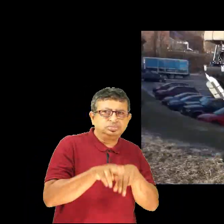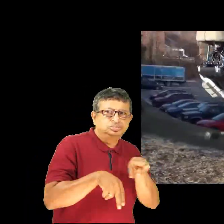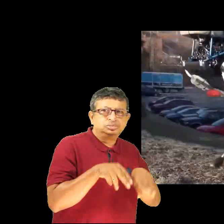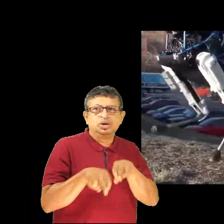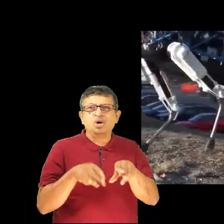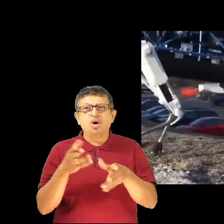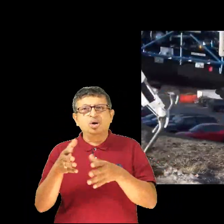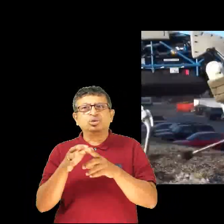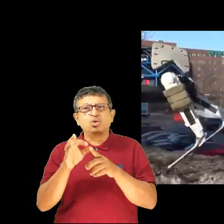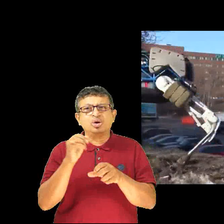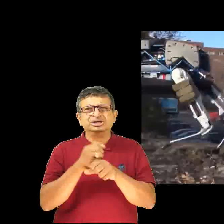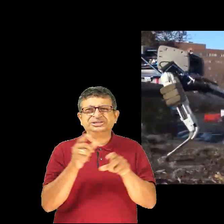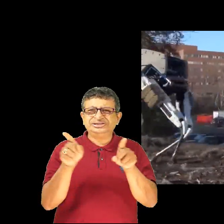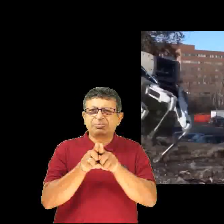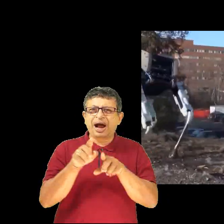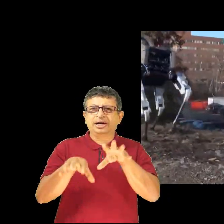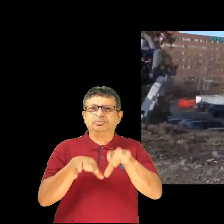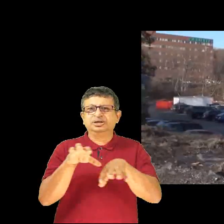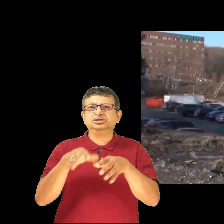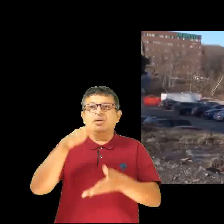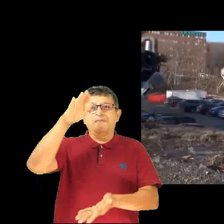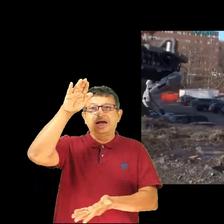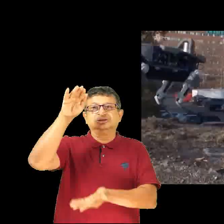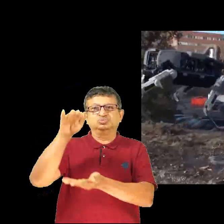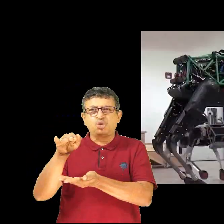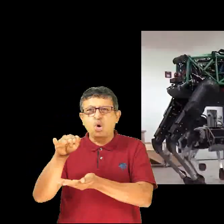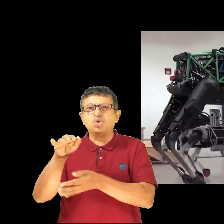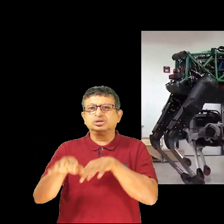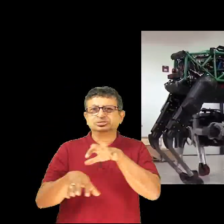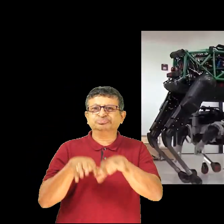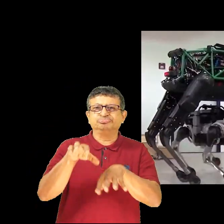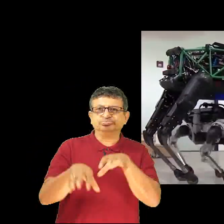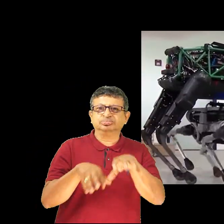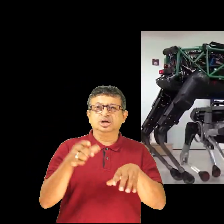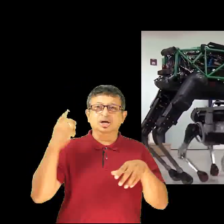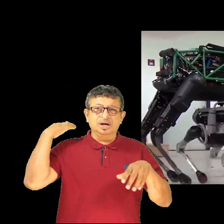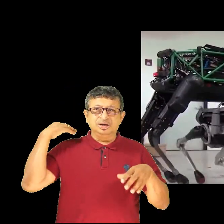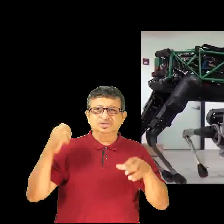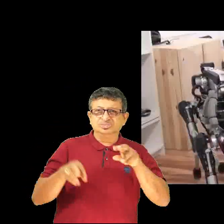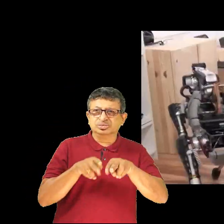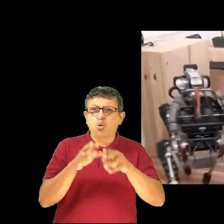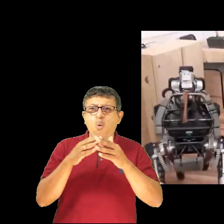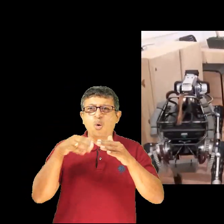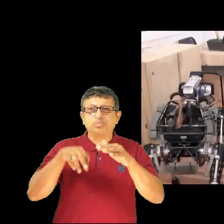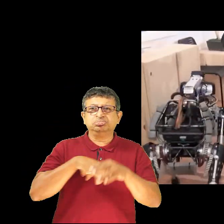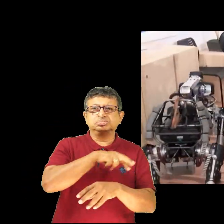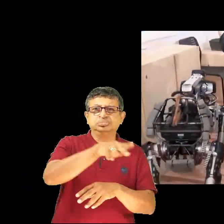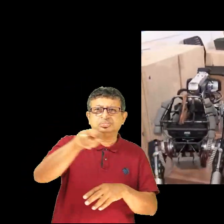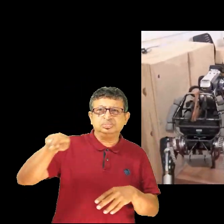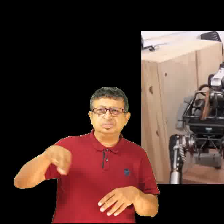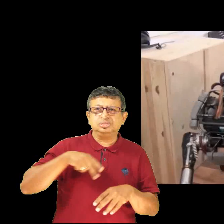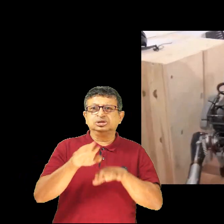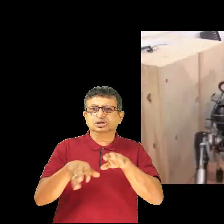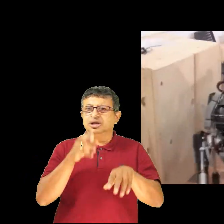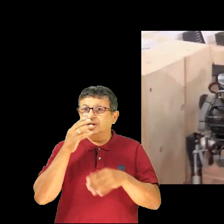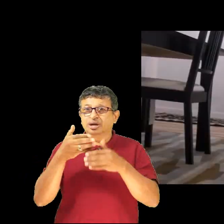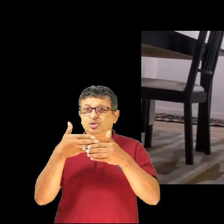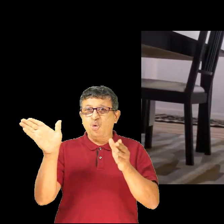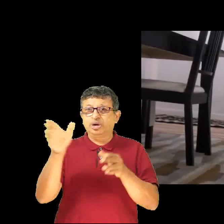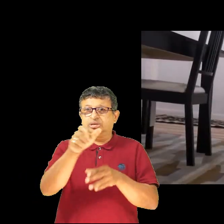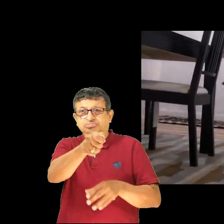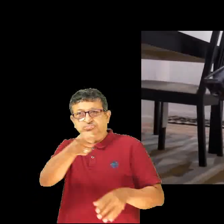a dog-like robot able to perform tasks for its owners. It can climb stairs and move through very narrow spaces where someone wouldn't be able